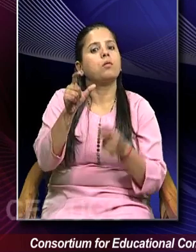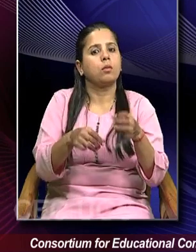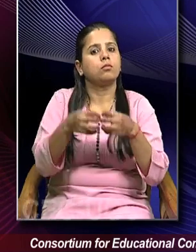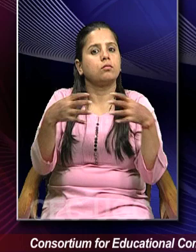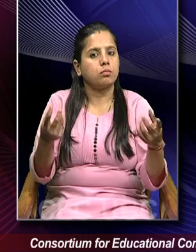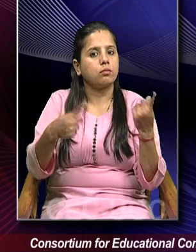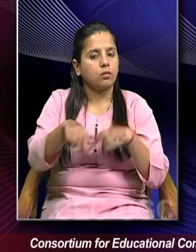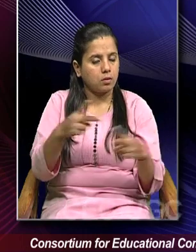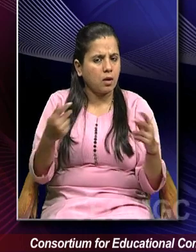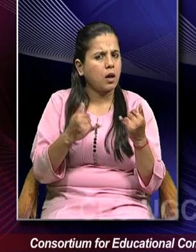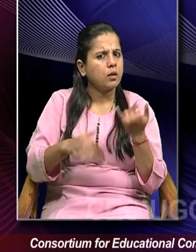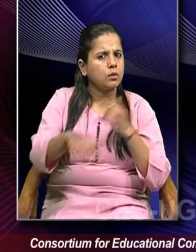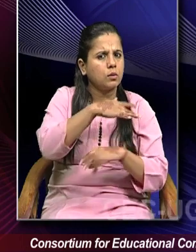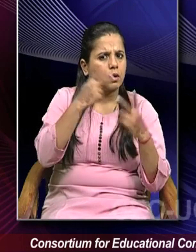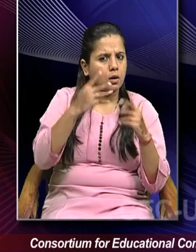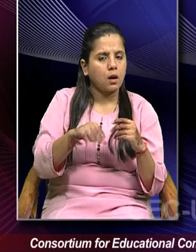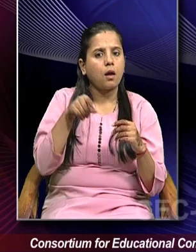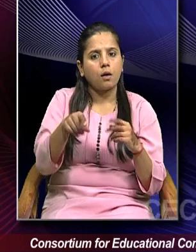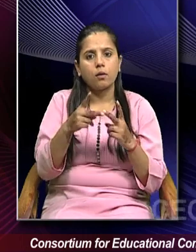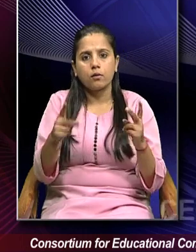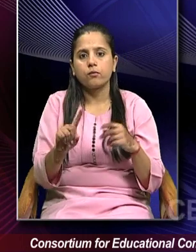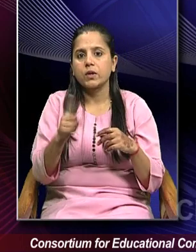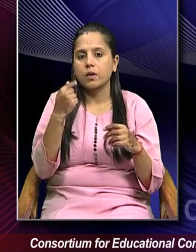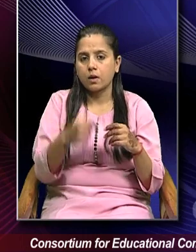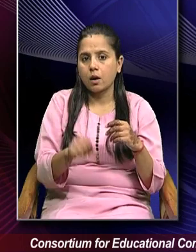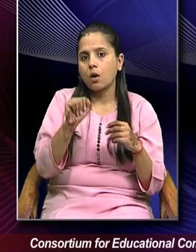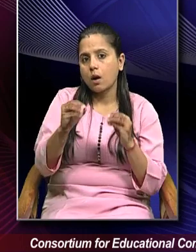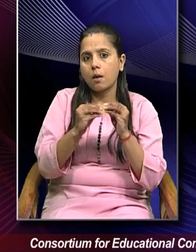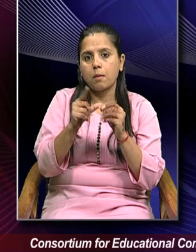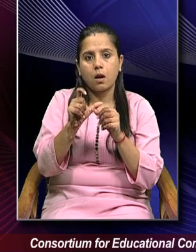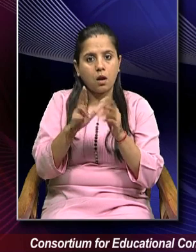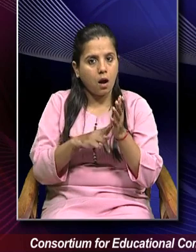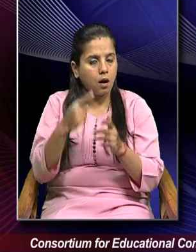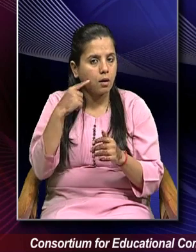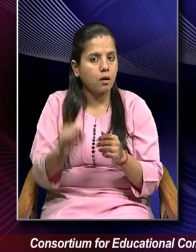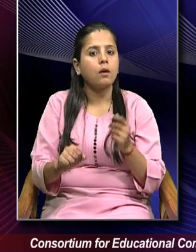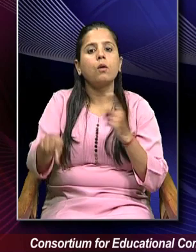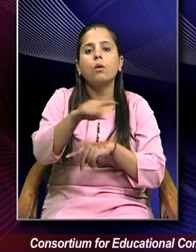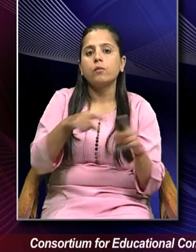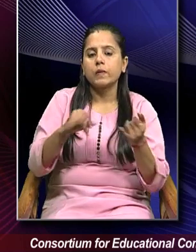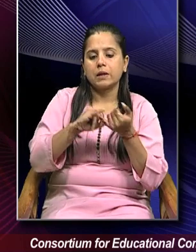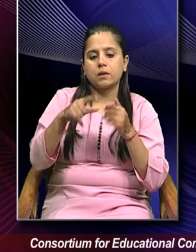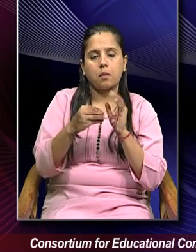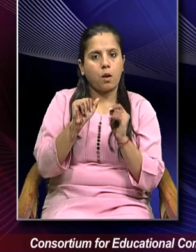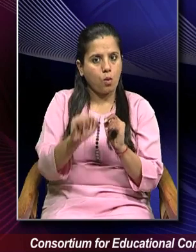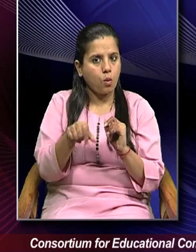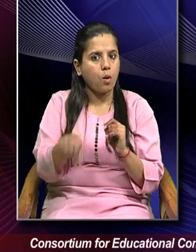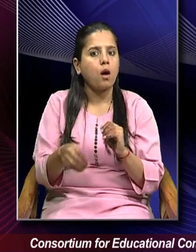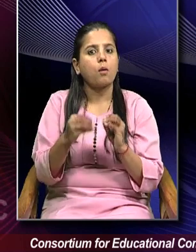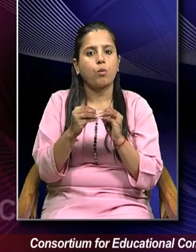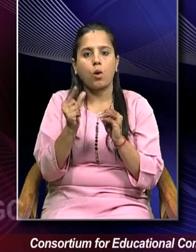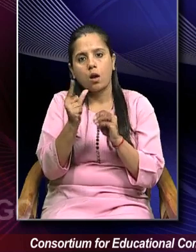We also see the situation of the Balkan wars. During the first Balkan war, the Balkan League, consisting of Serbia, Greece, Montenegro and